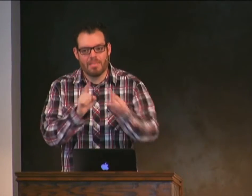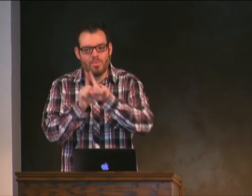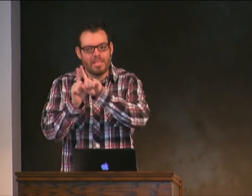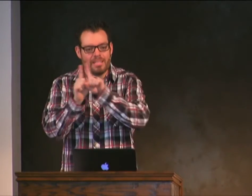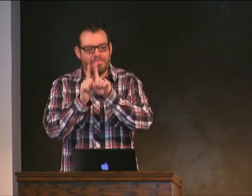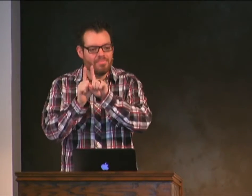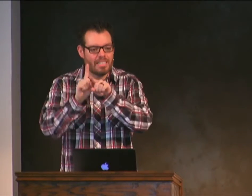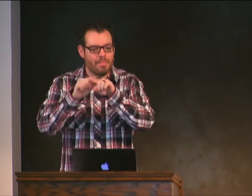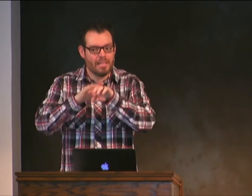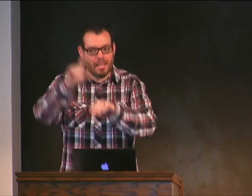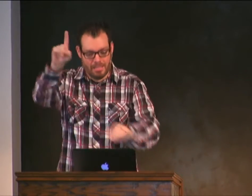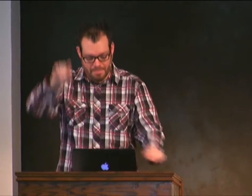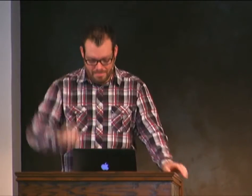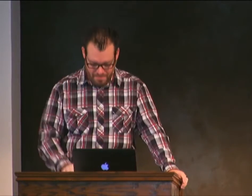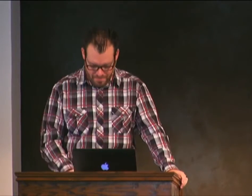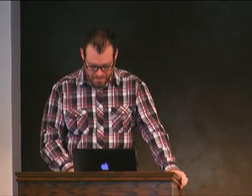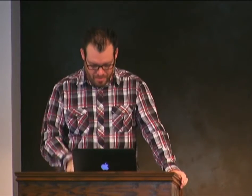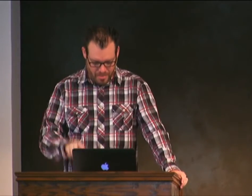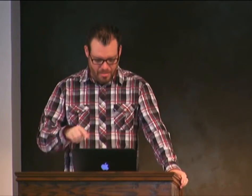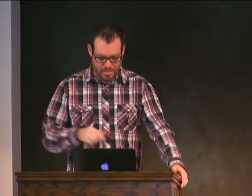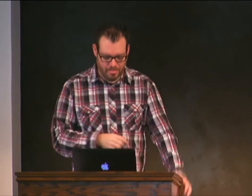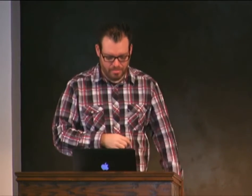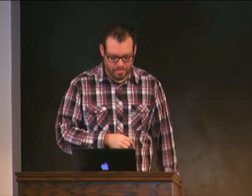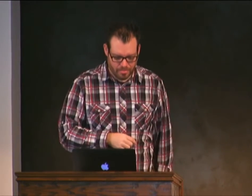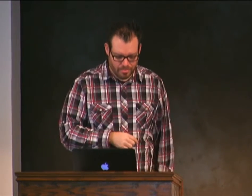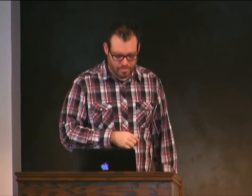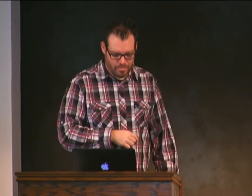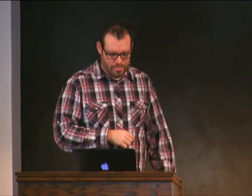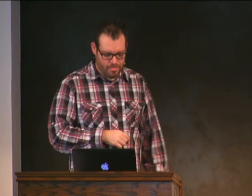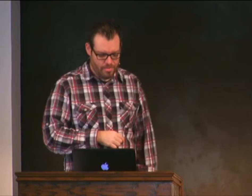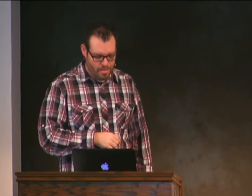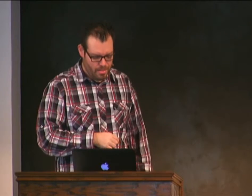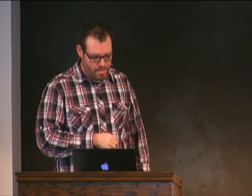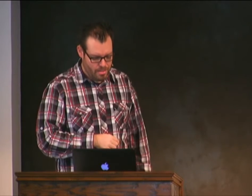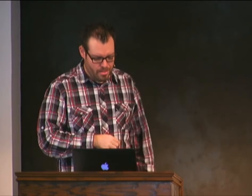But you have to be with him and depend on him.